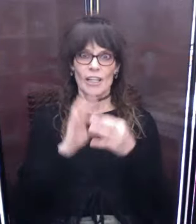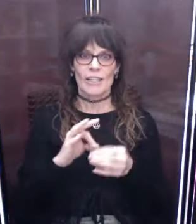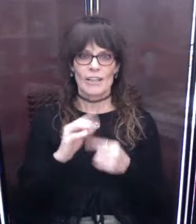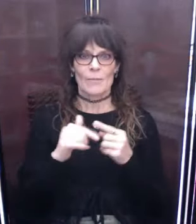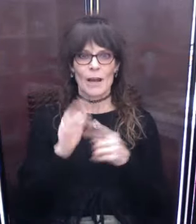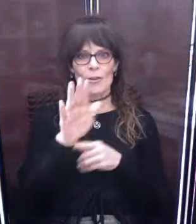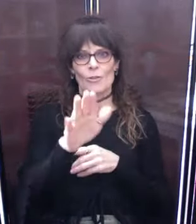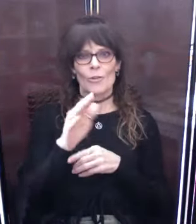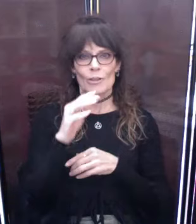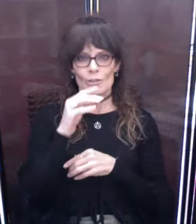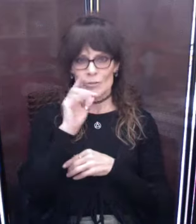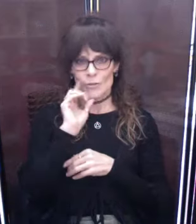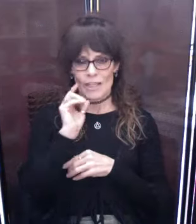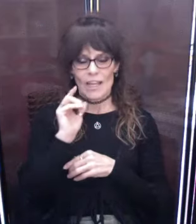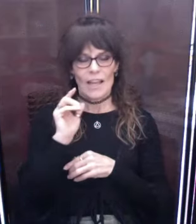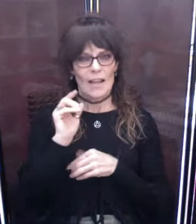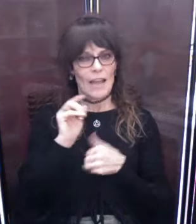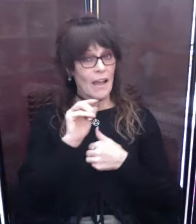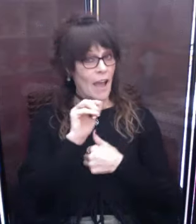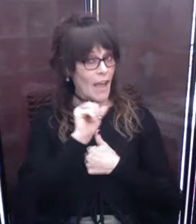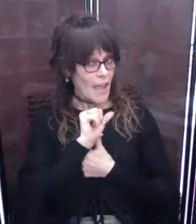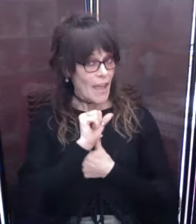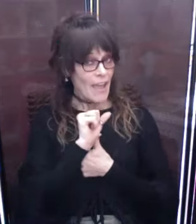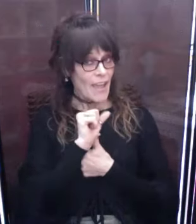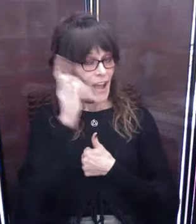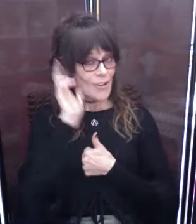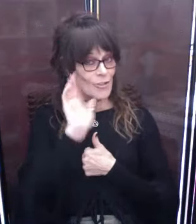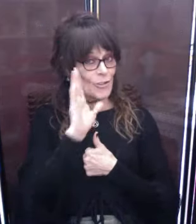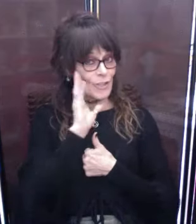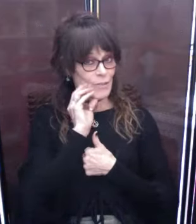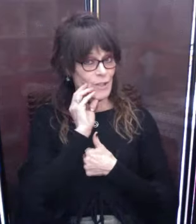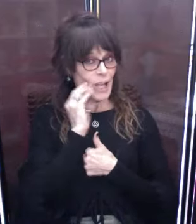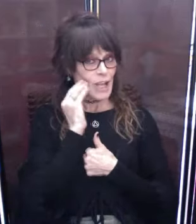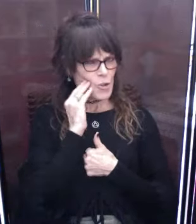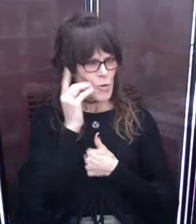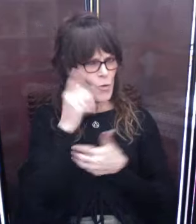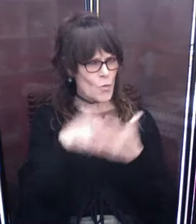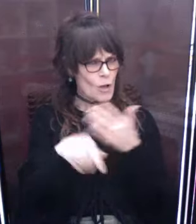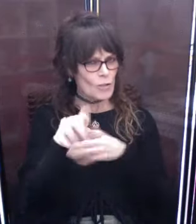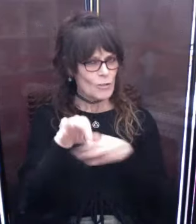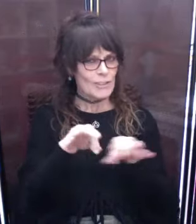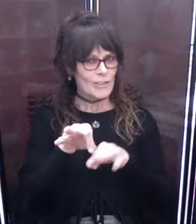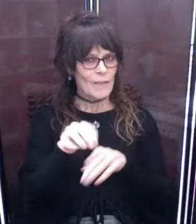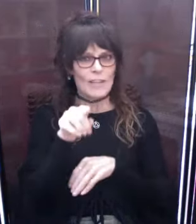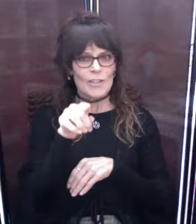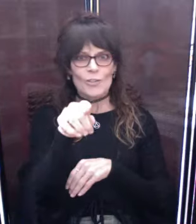A, I heard your experience and I knew from what you described that you had been where I was right